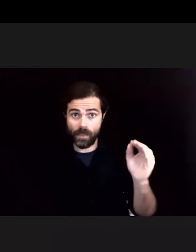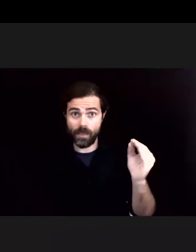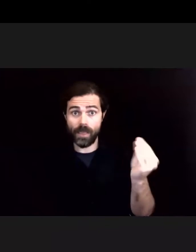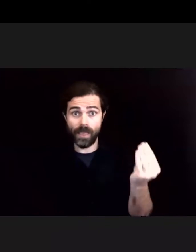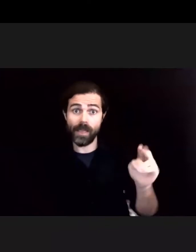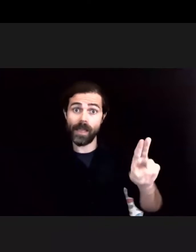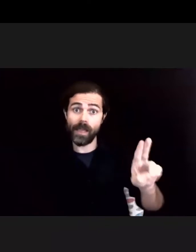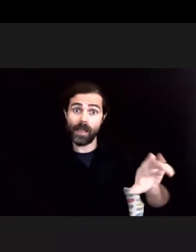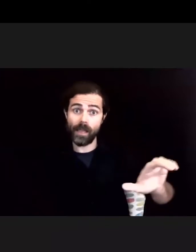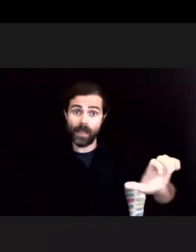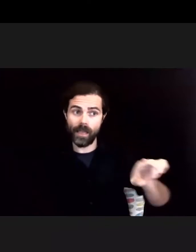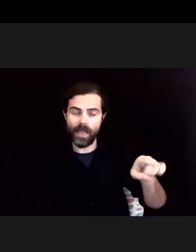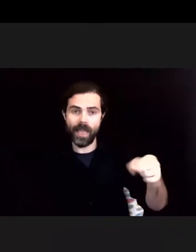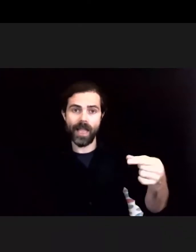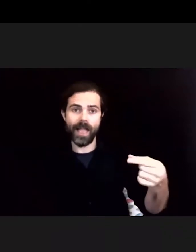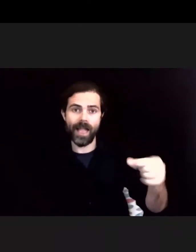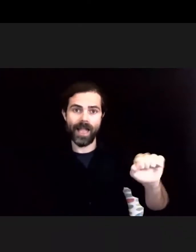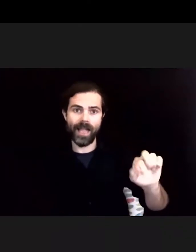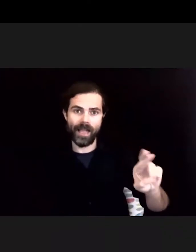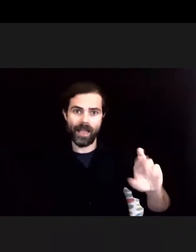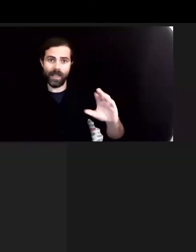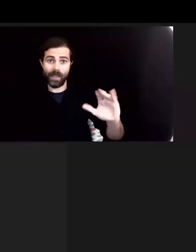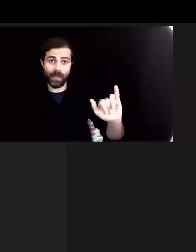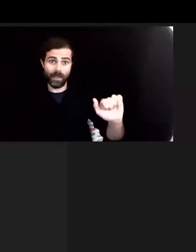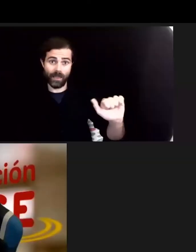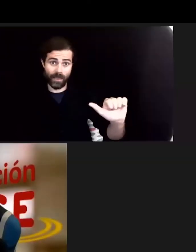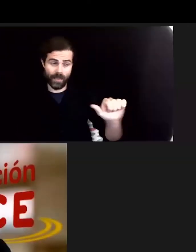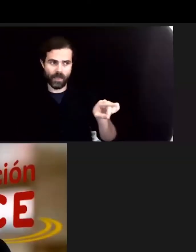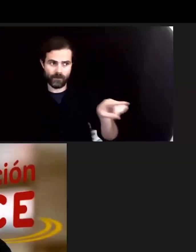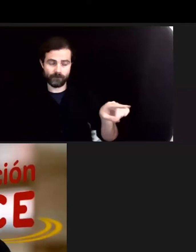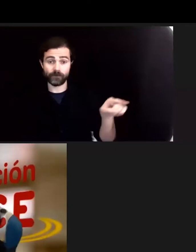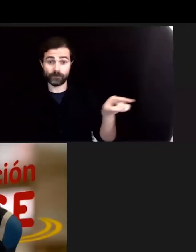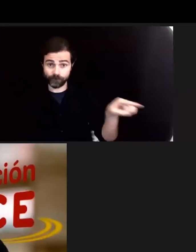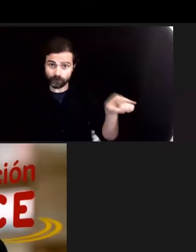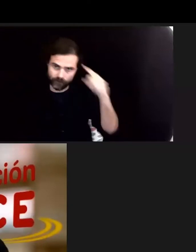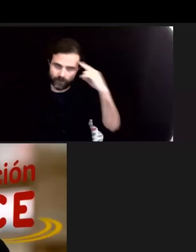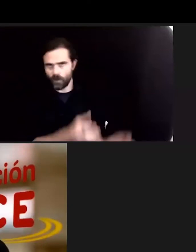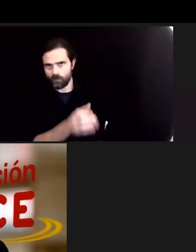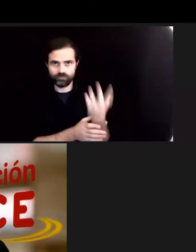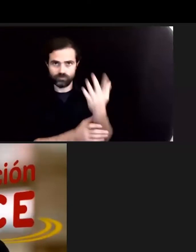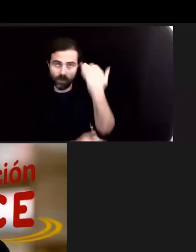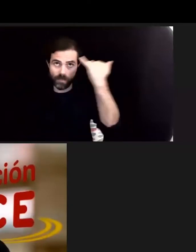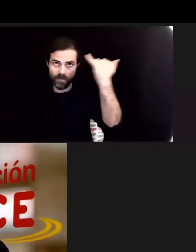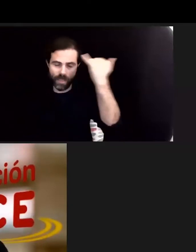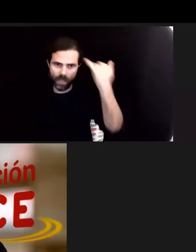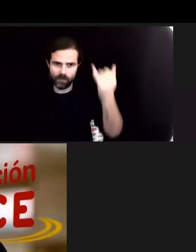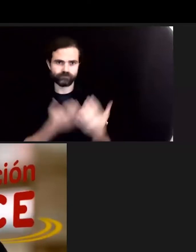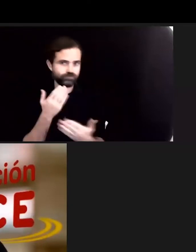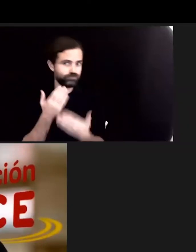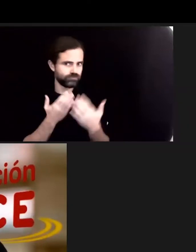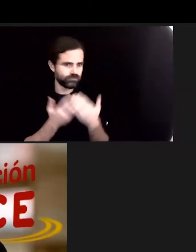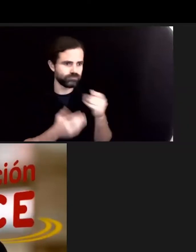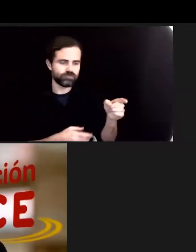consultant at Inserta Innovation. Enrique is going to show us how